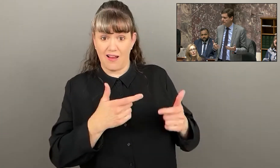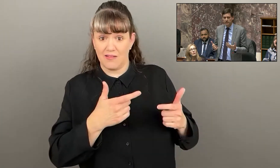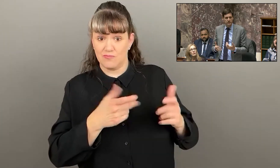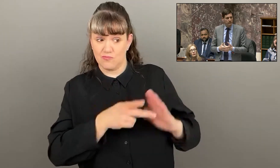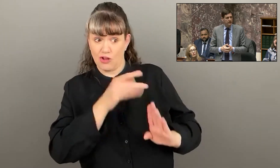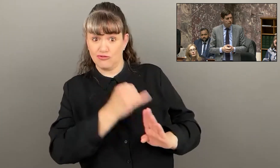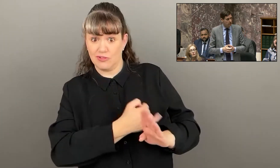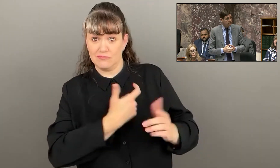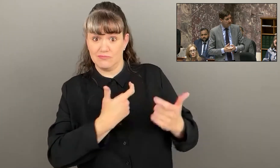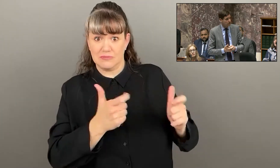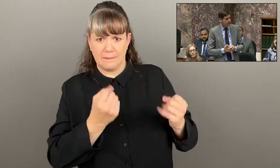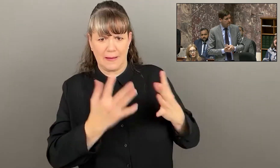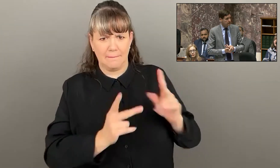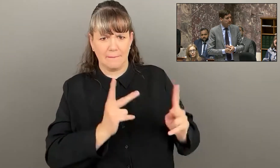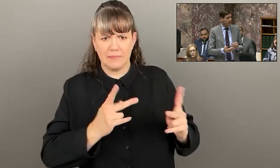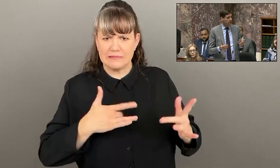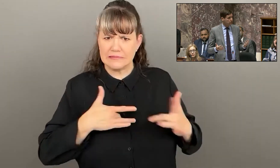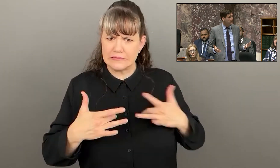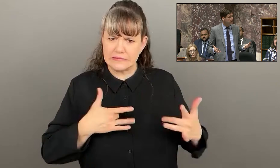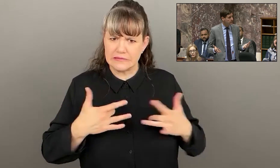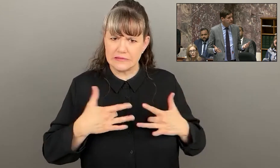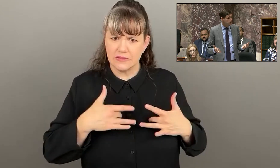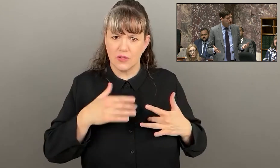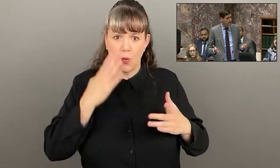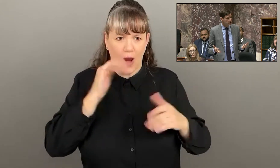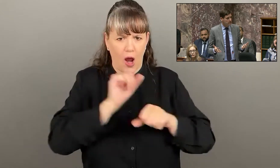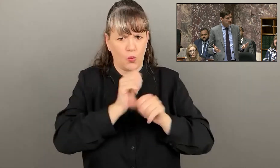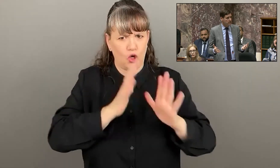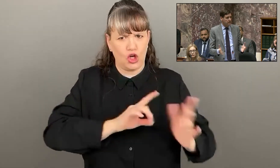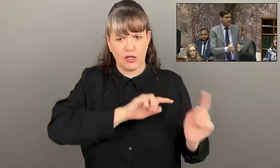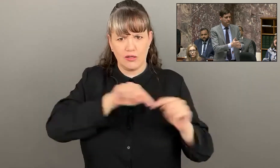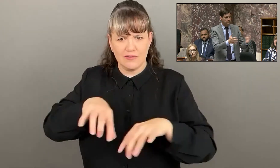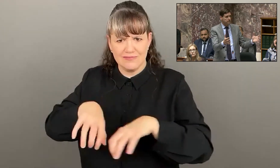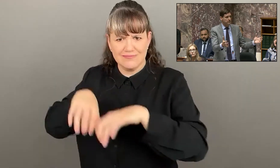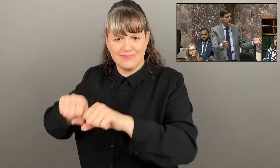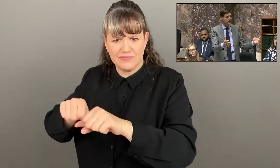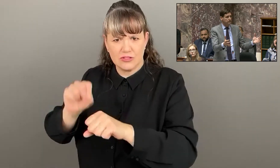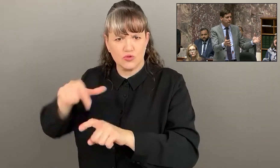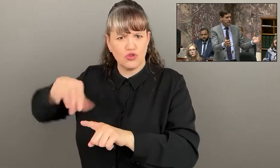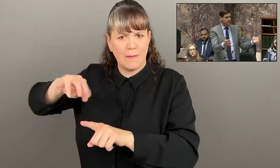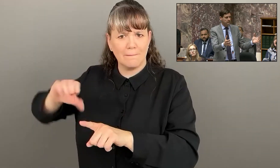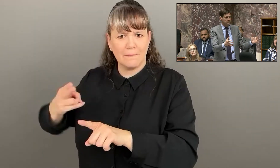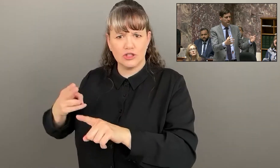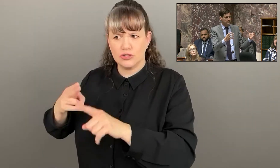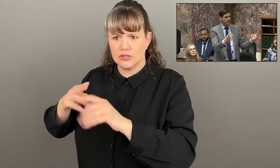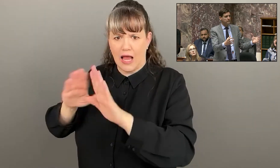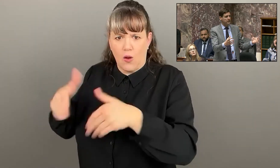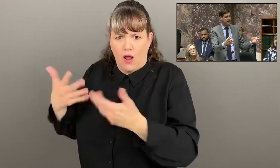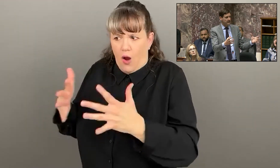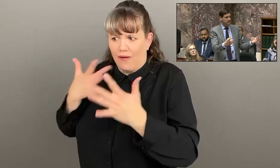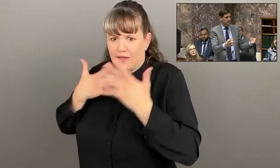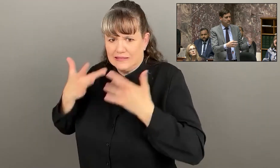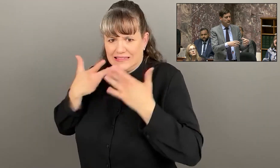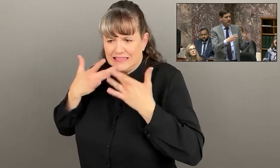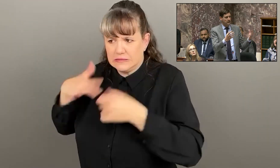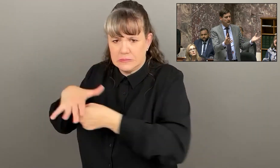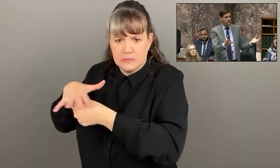in Squamish where there's already a shortage of housing. So the creative solution is come up with put people on a cruise ship, keep them out of